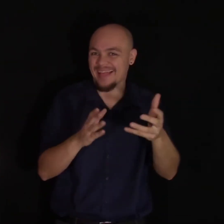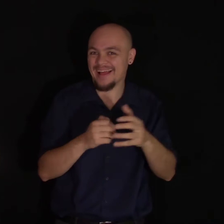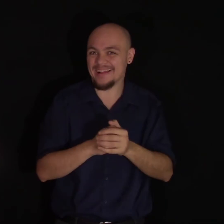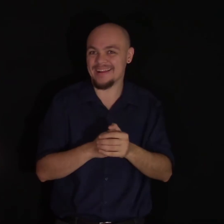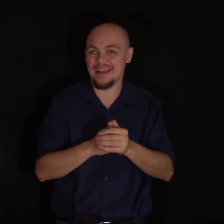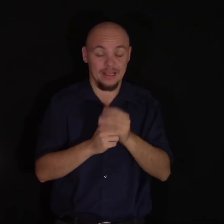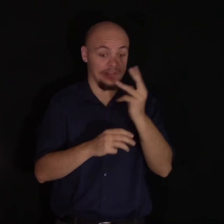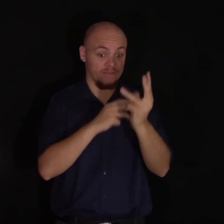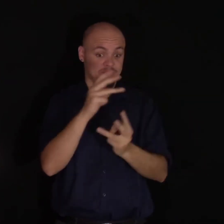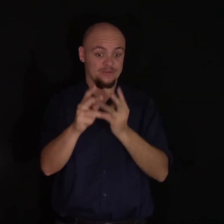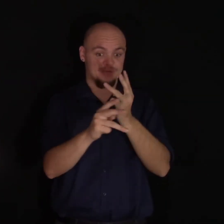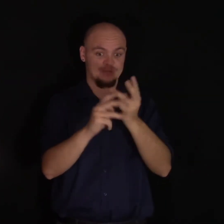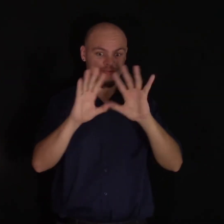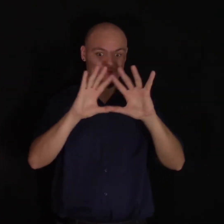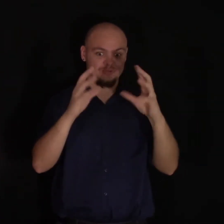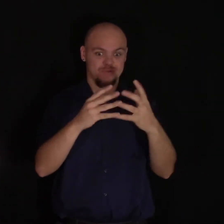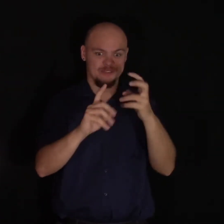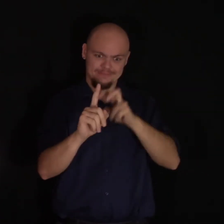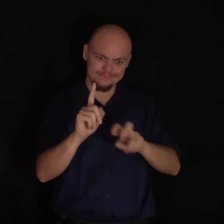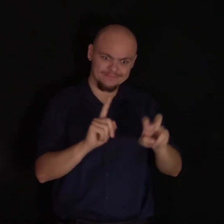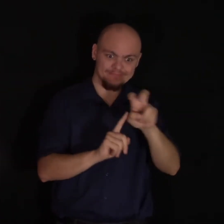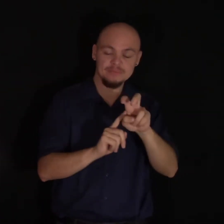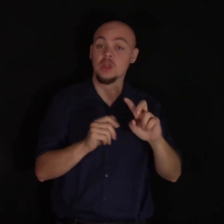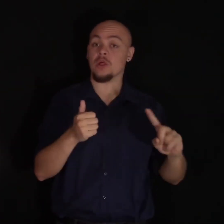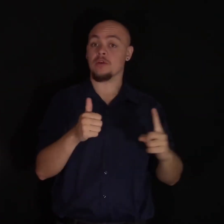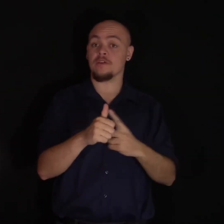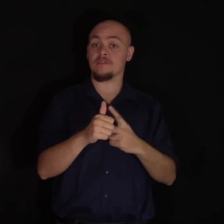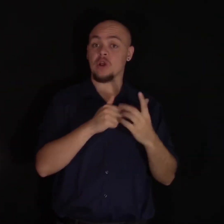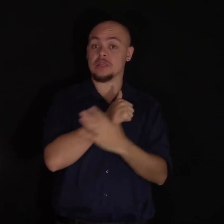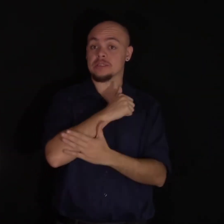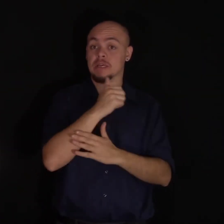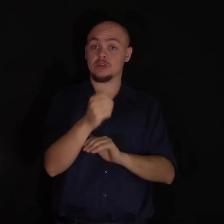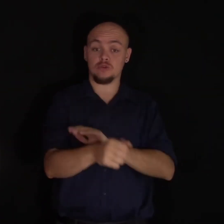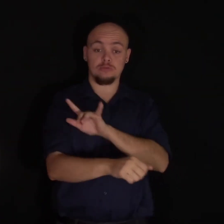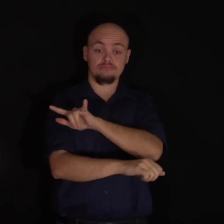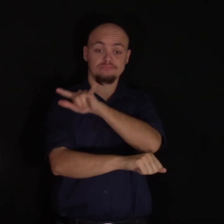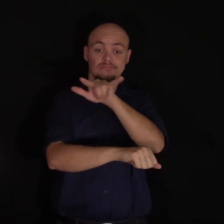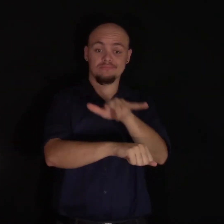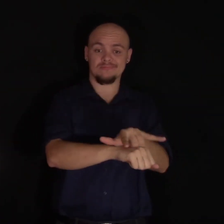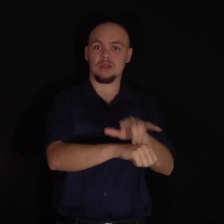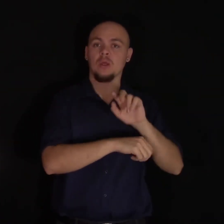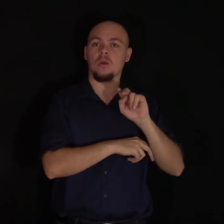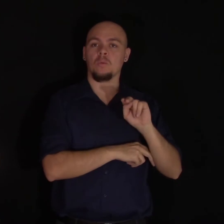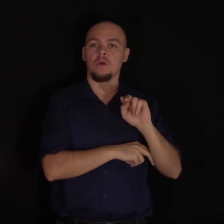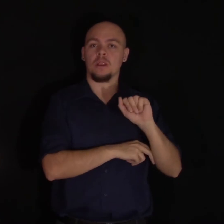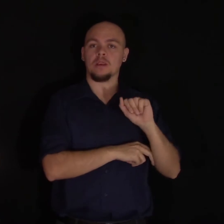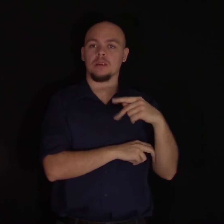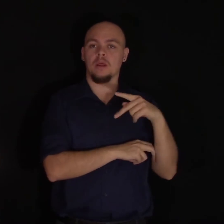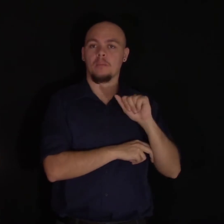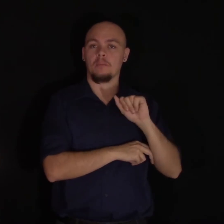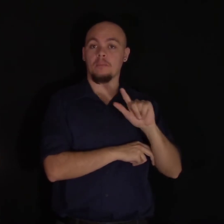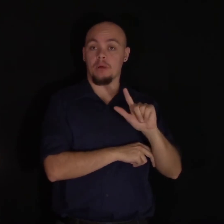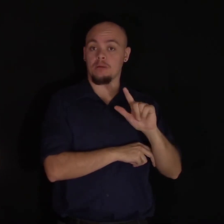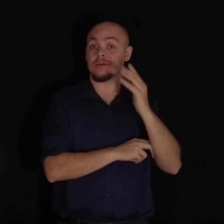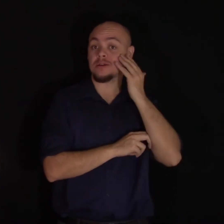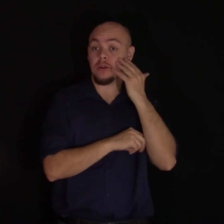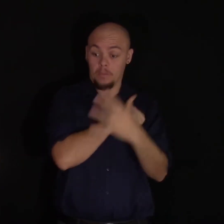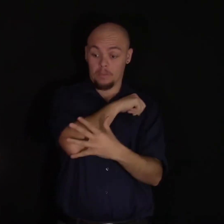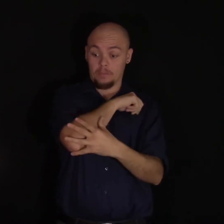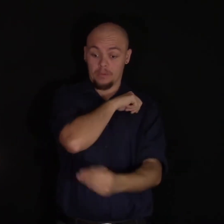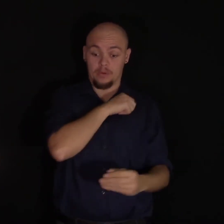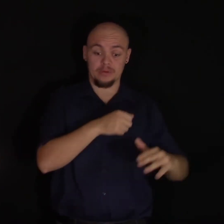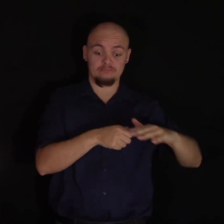trip. One of the first countries that we traveled to was Nepal. Despite widespread poverty,